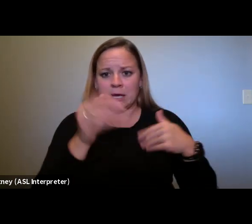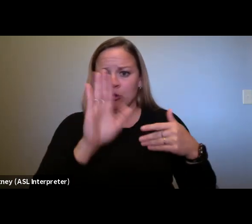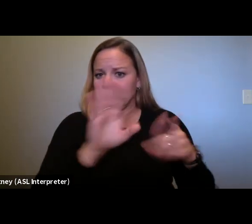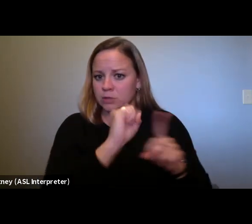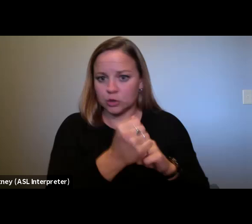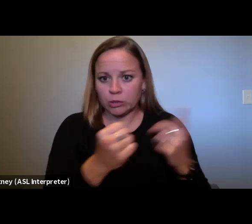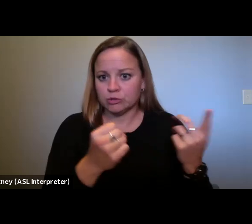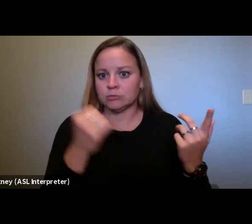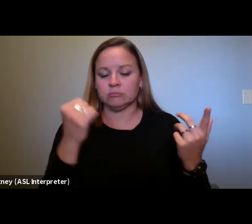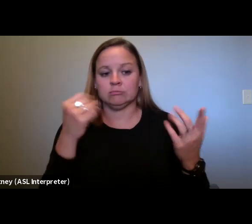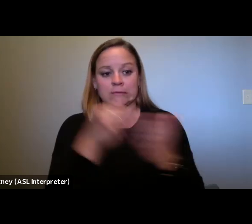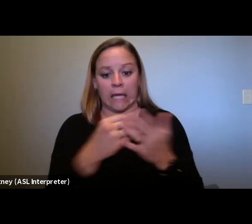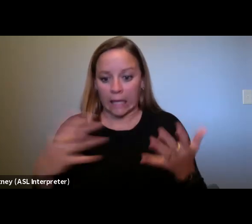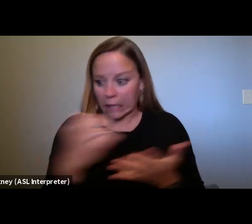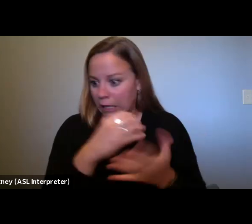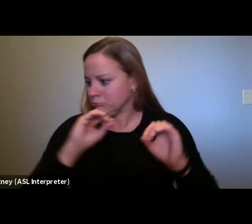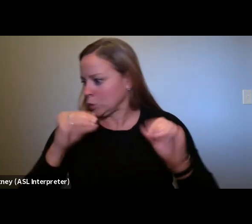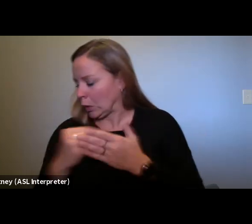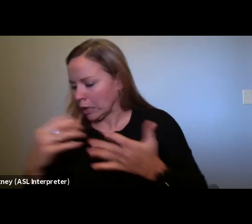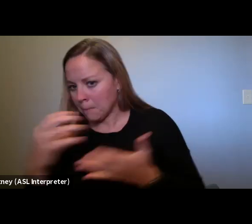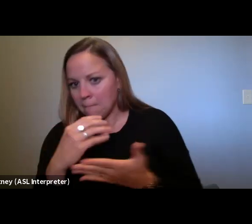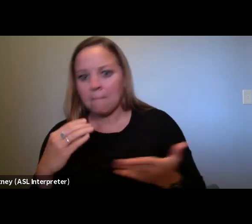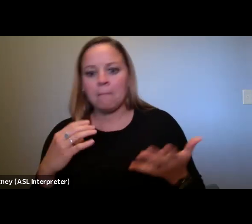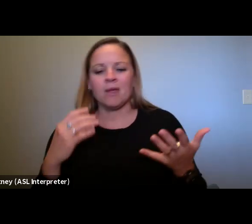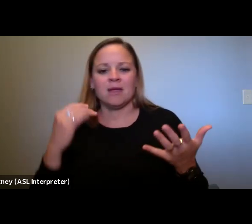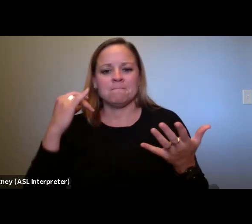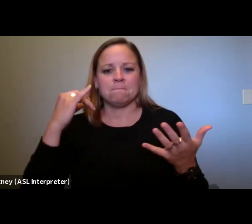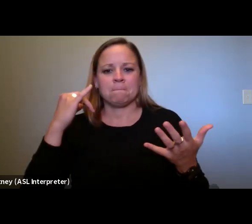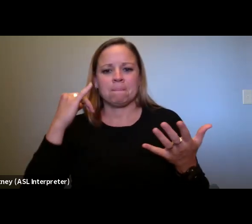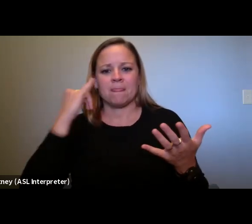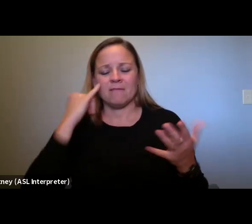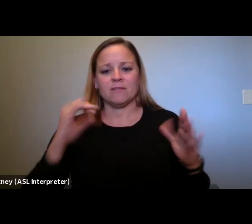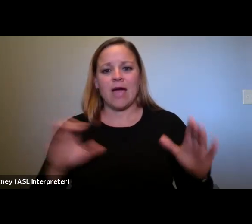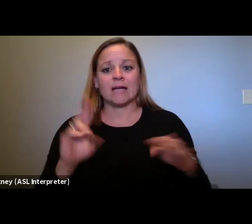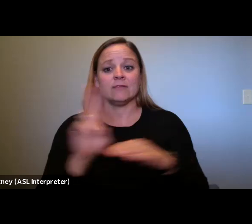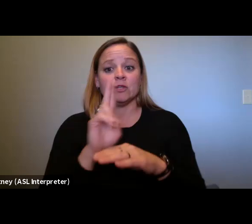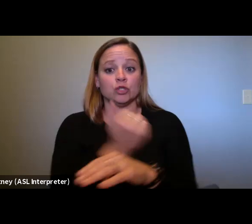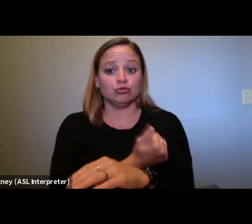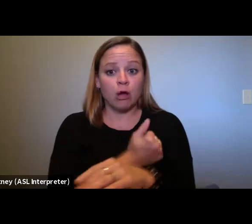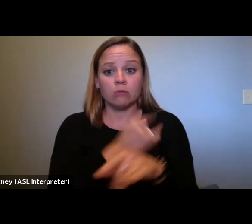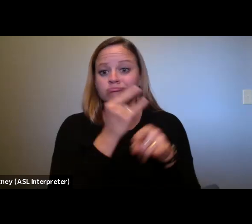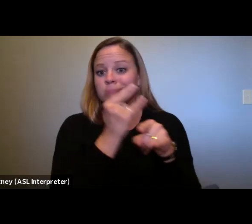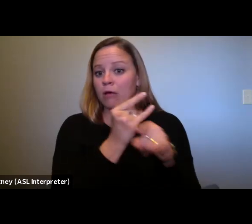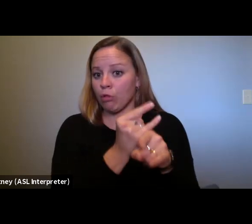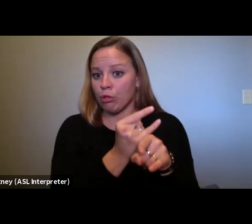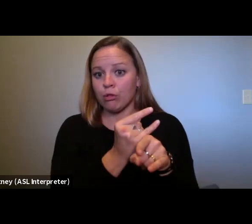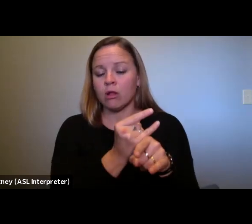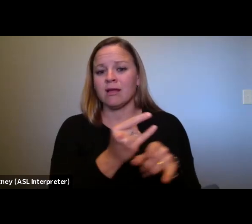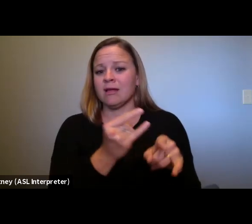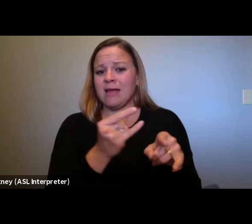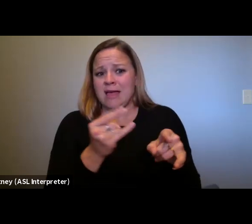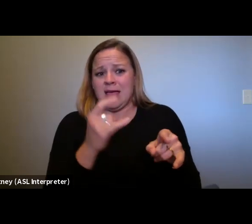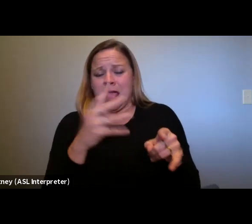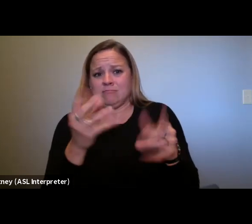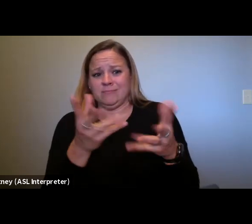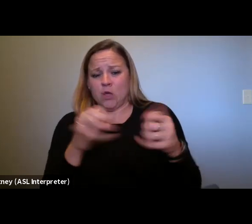regardless if they have income, if they don't have income, if they are actively using drugs or alcohol, and they don't want any type